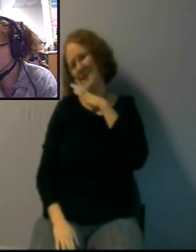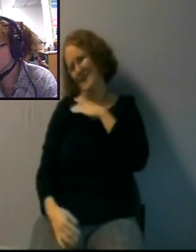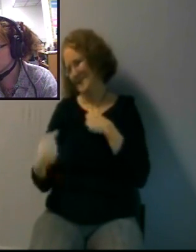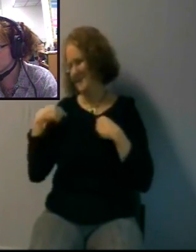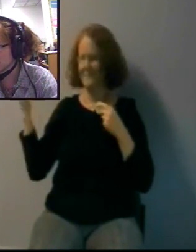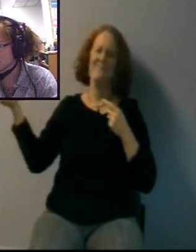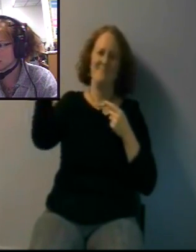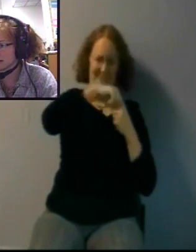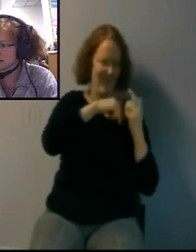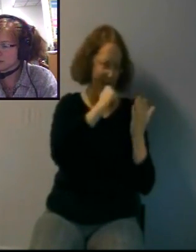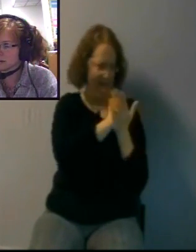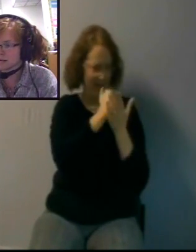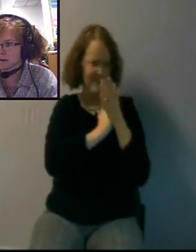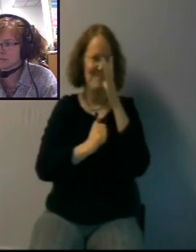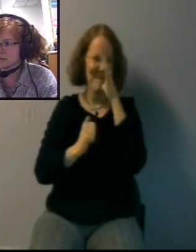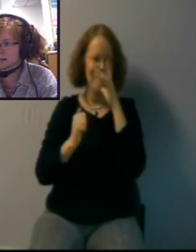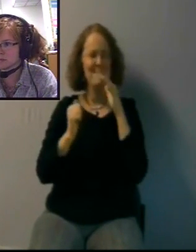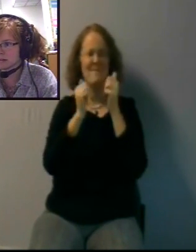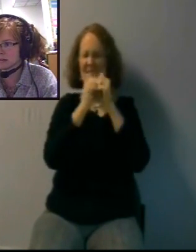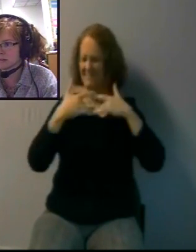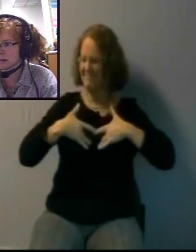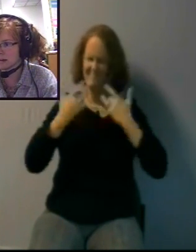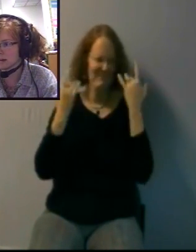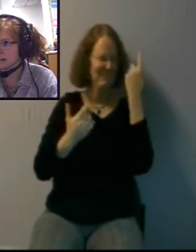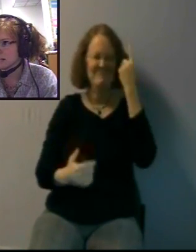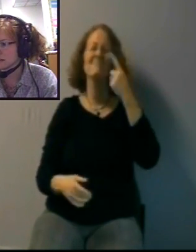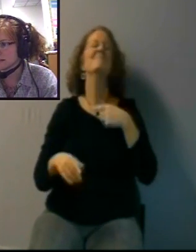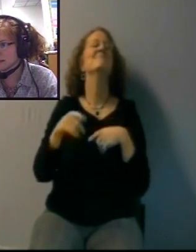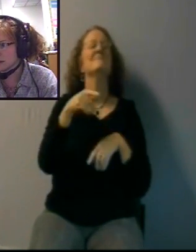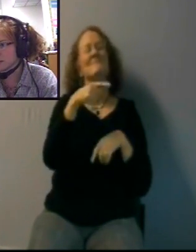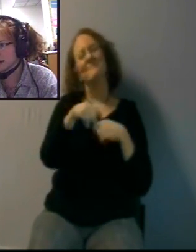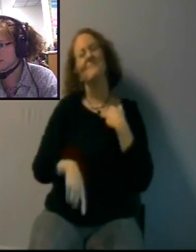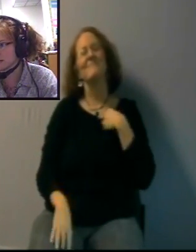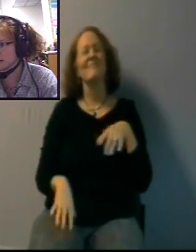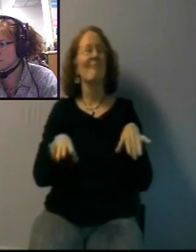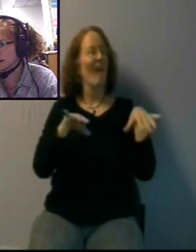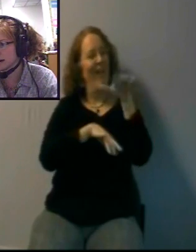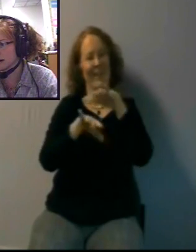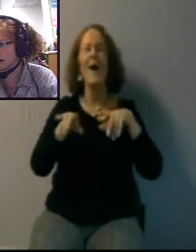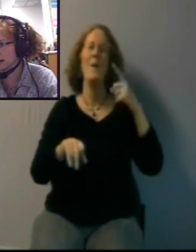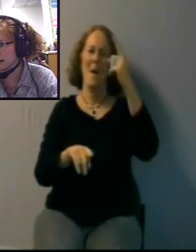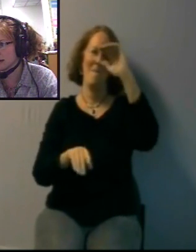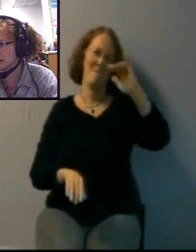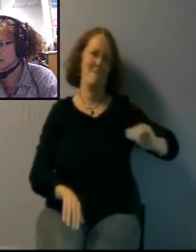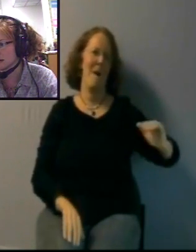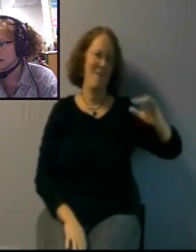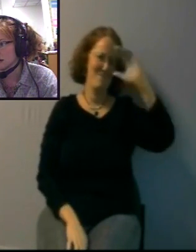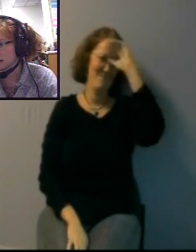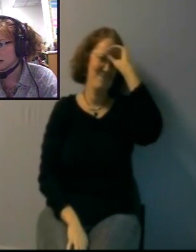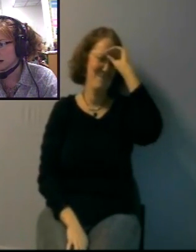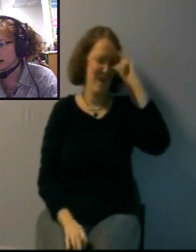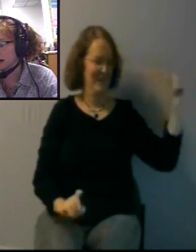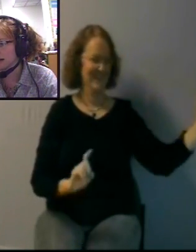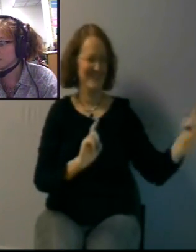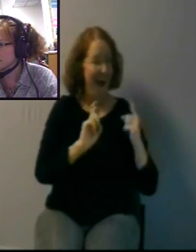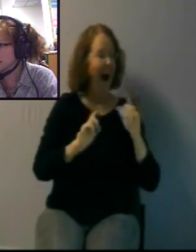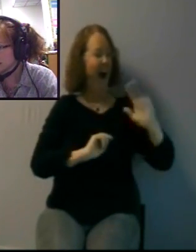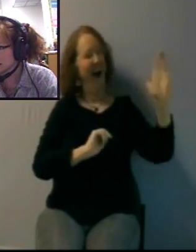invited me, and she's like, "Come on, why don't you come to this event we're having somewhere?" And it was a picnic,